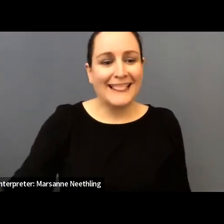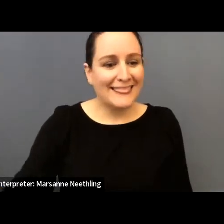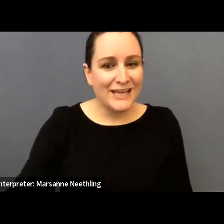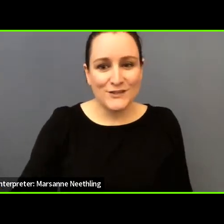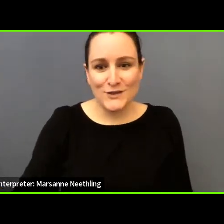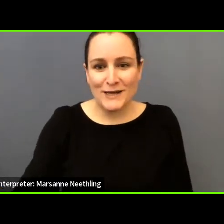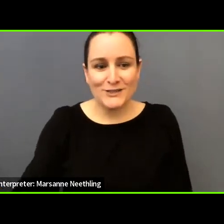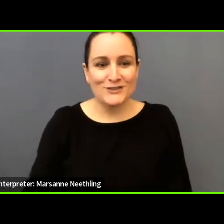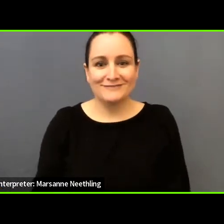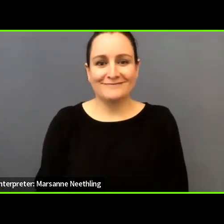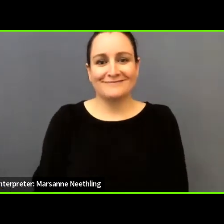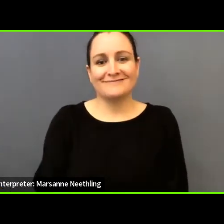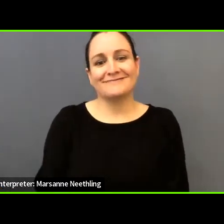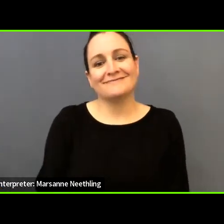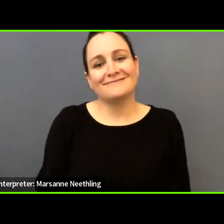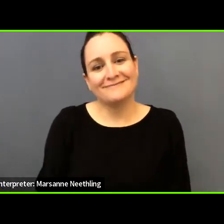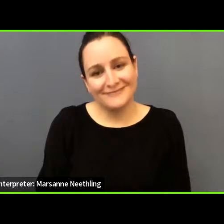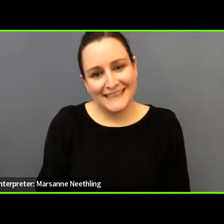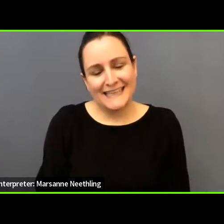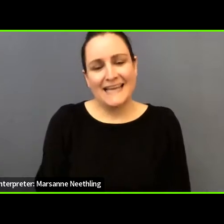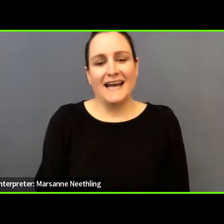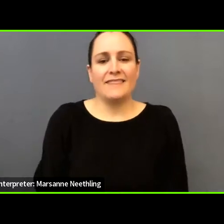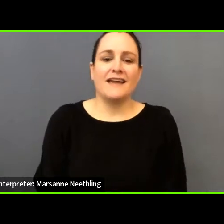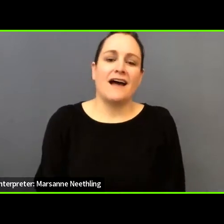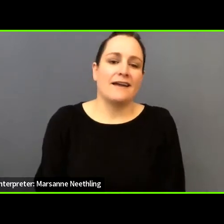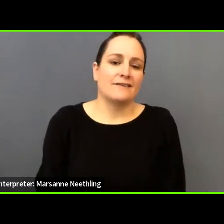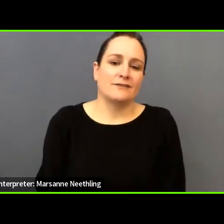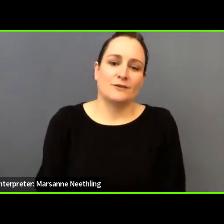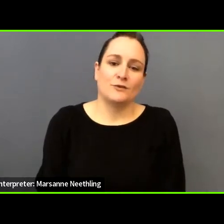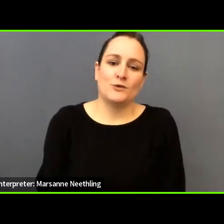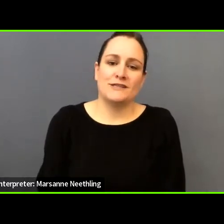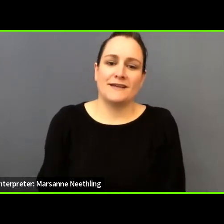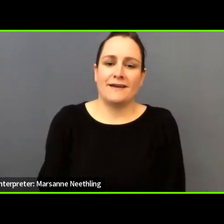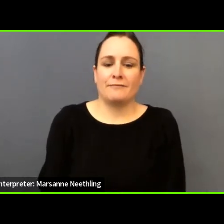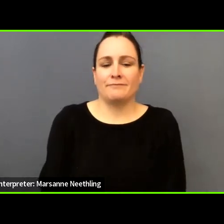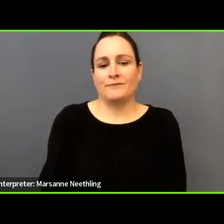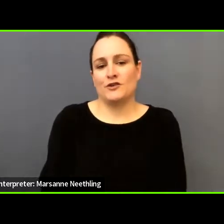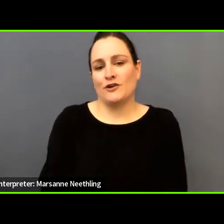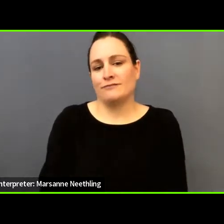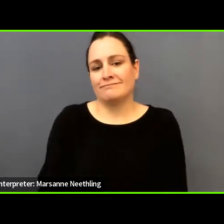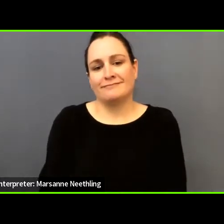Modieki? Thank you so much. Okay. I think I would,